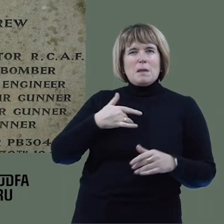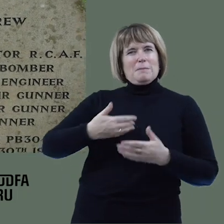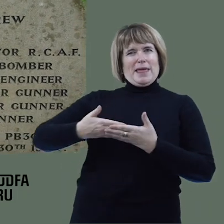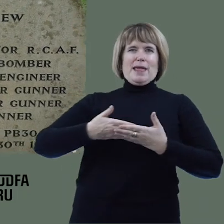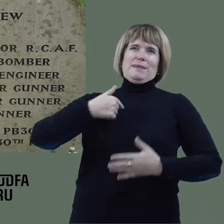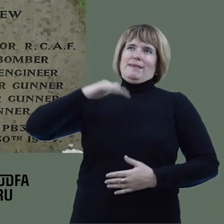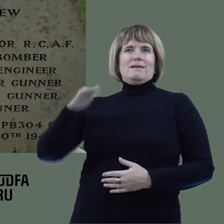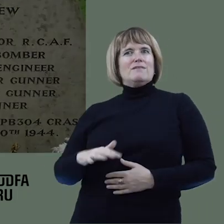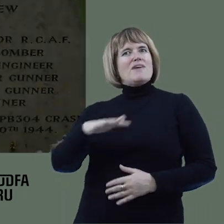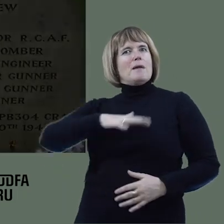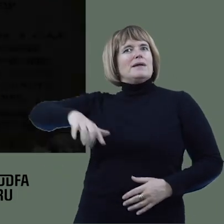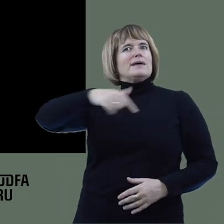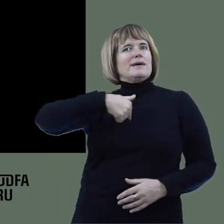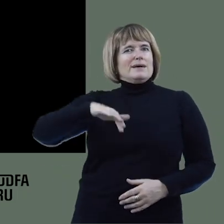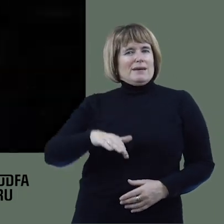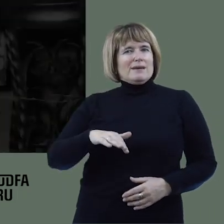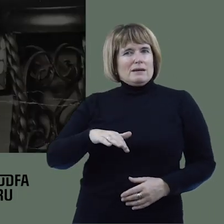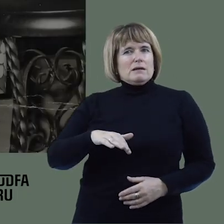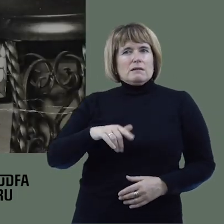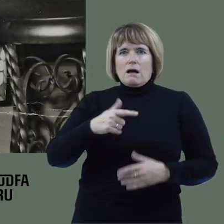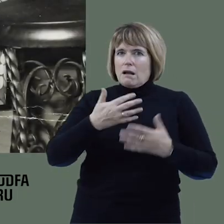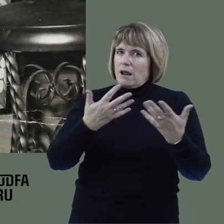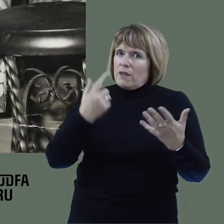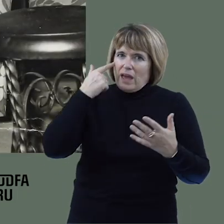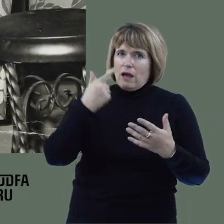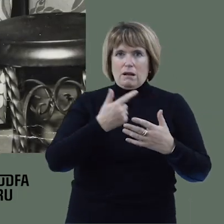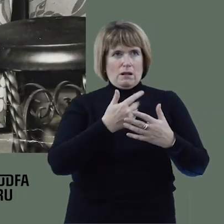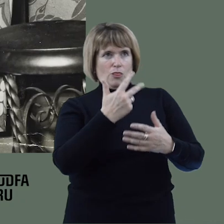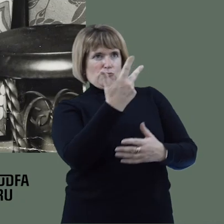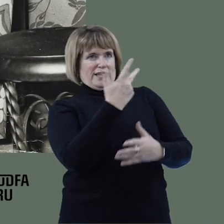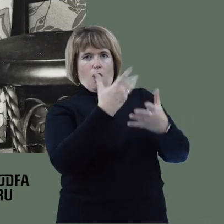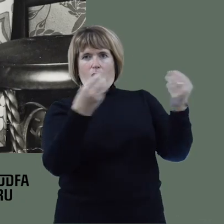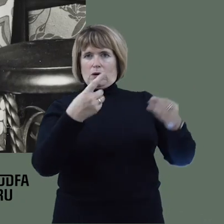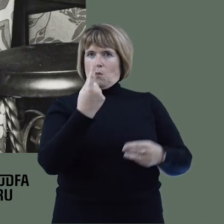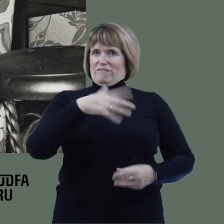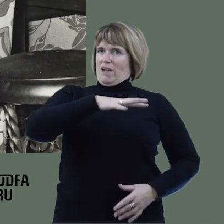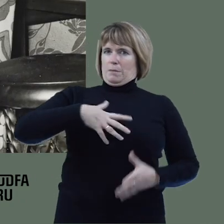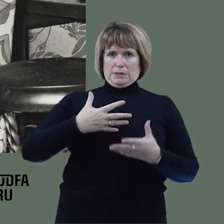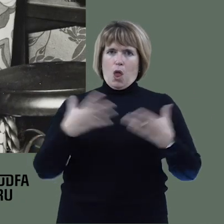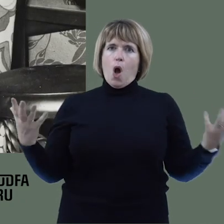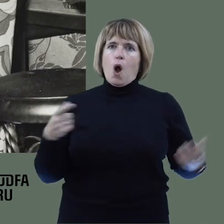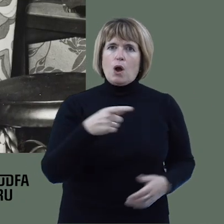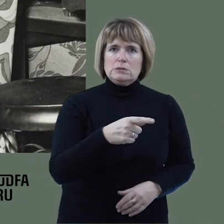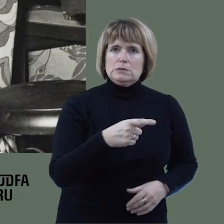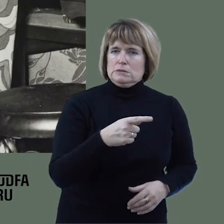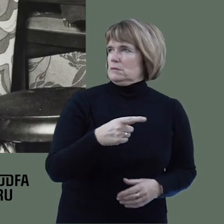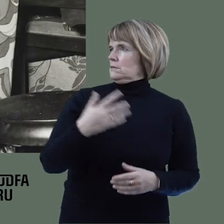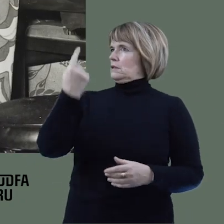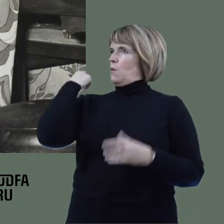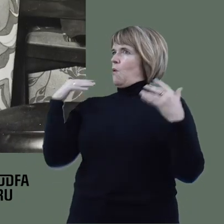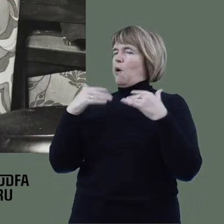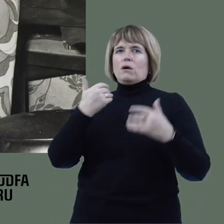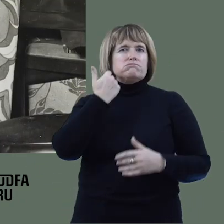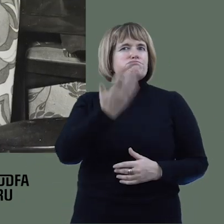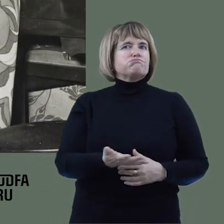others. I was the baby of the family. But I think that's an awful lot of people in one family to be killed in the